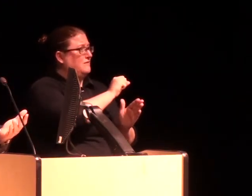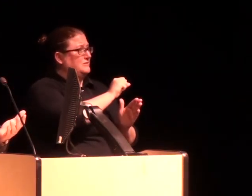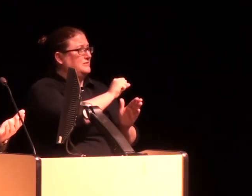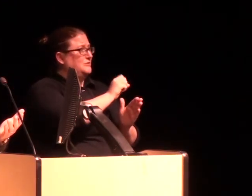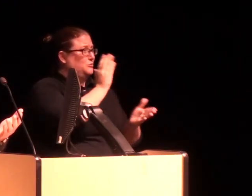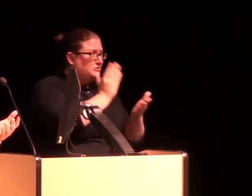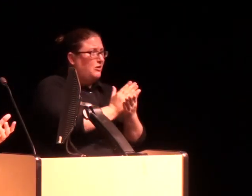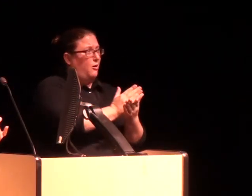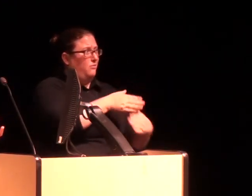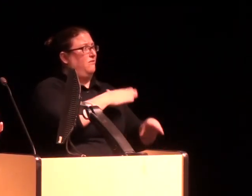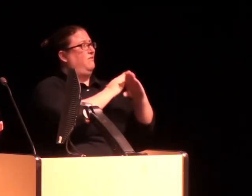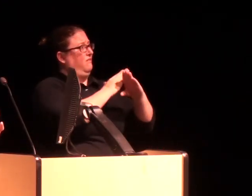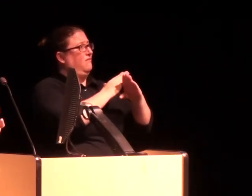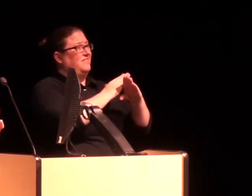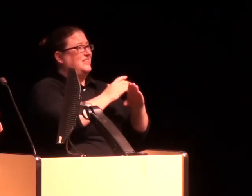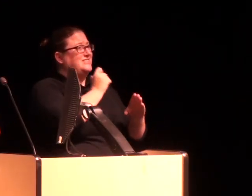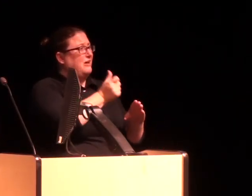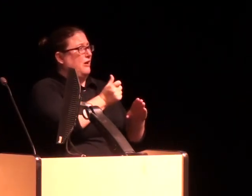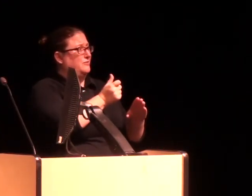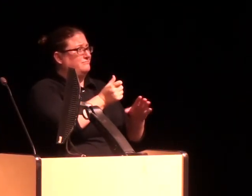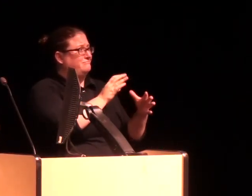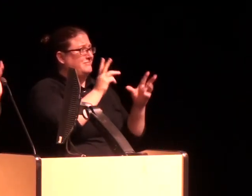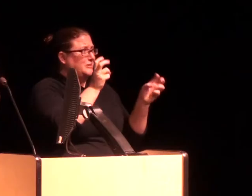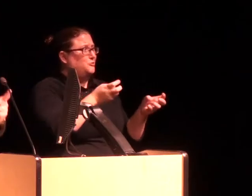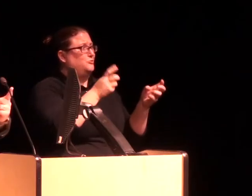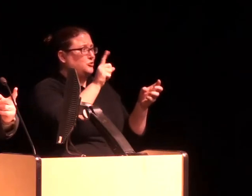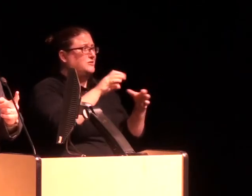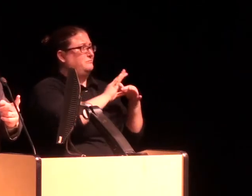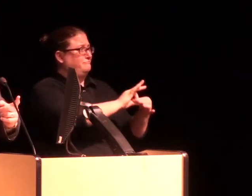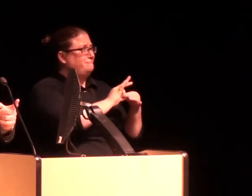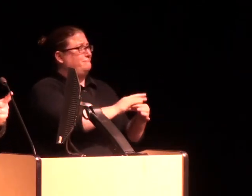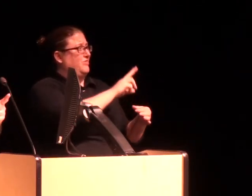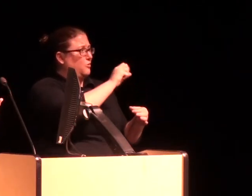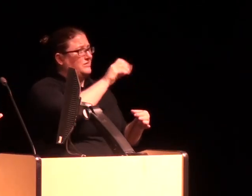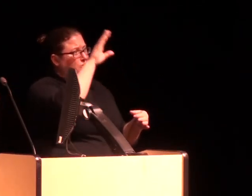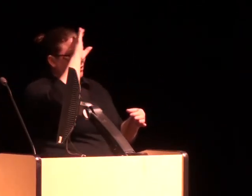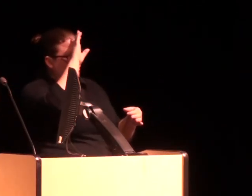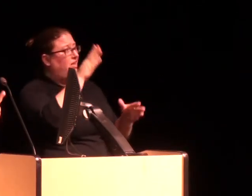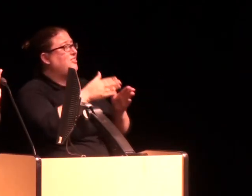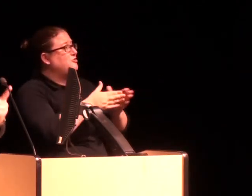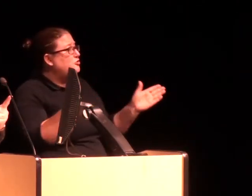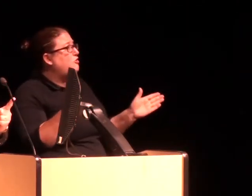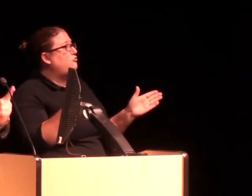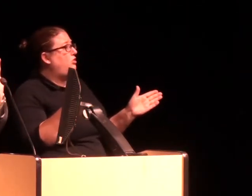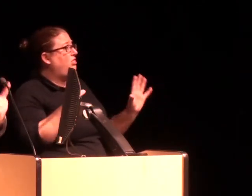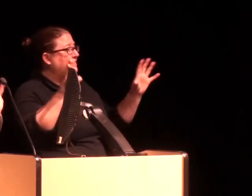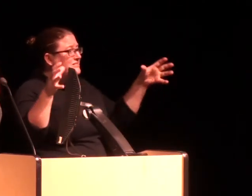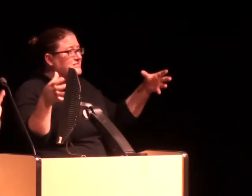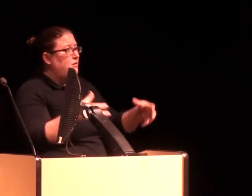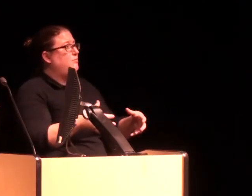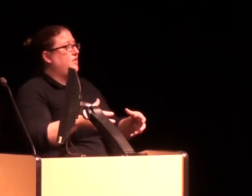between Cuba and the United States. And read this. The General Assembly voted